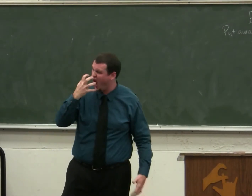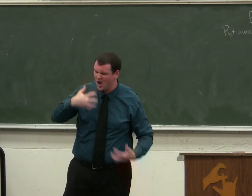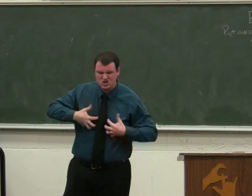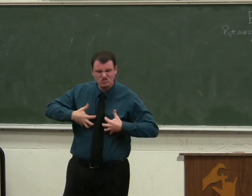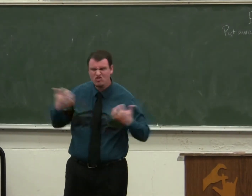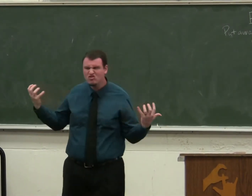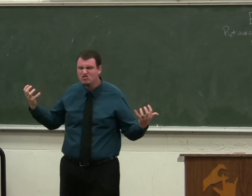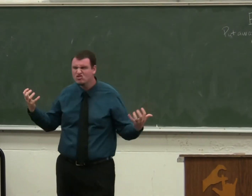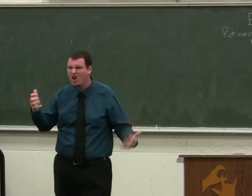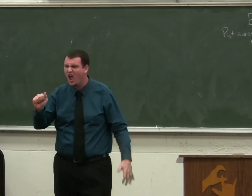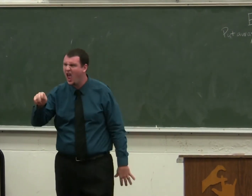Angry.